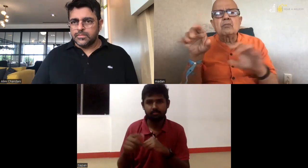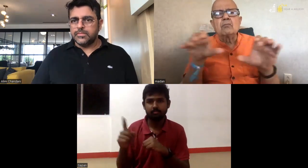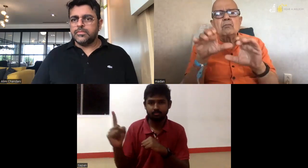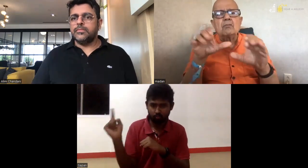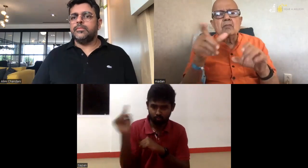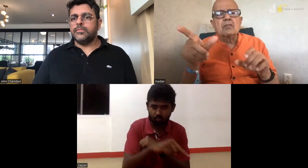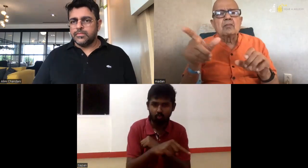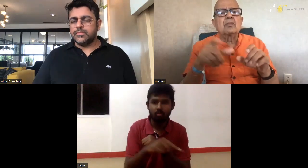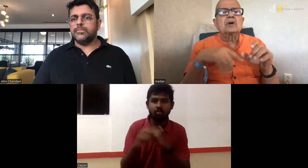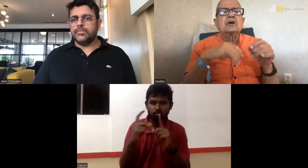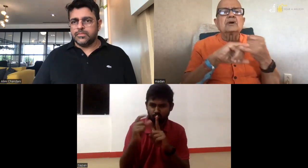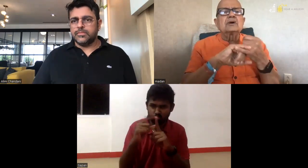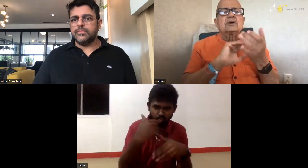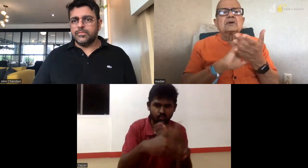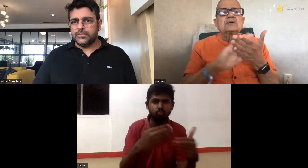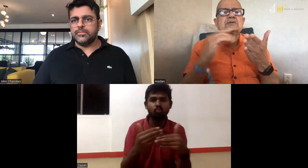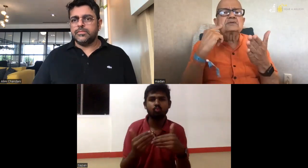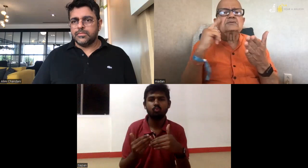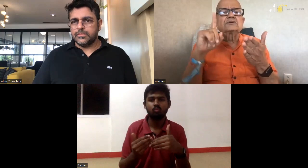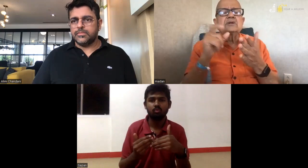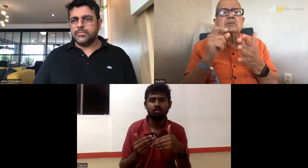see,